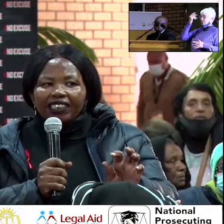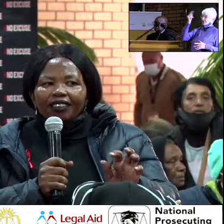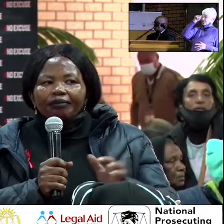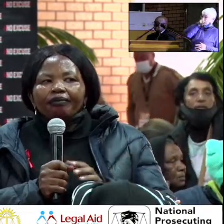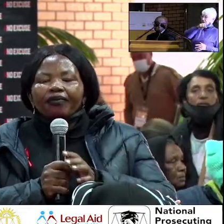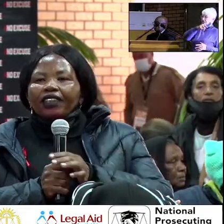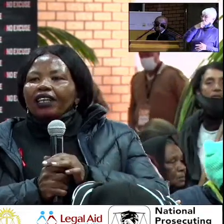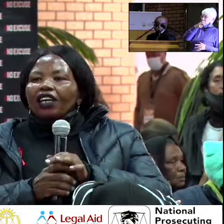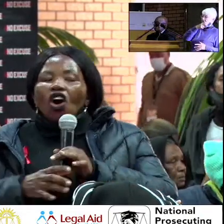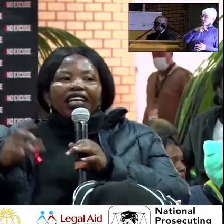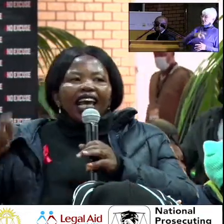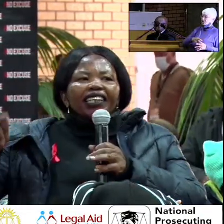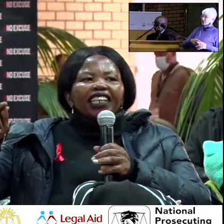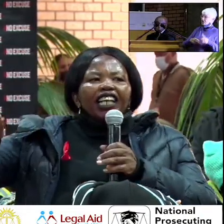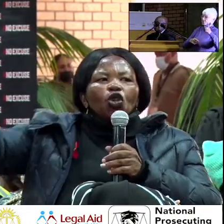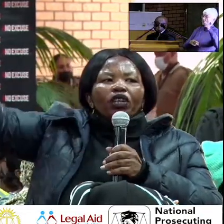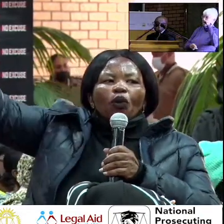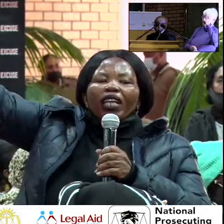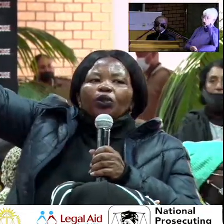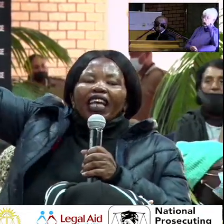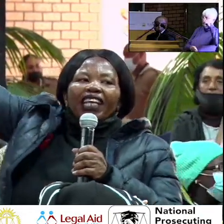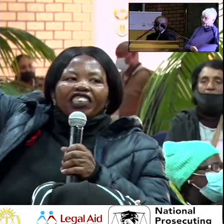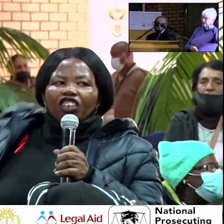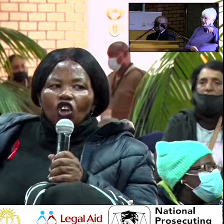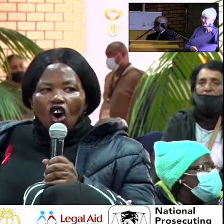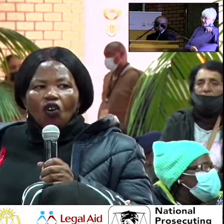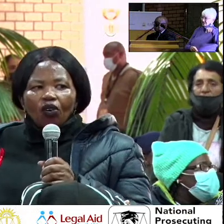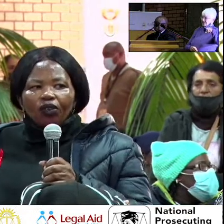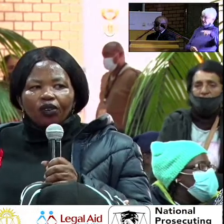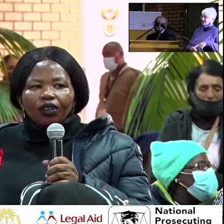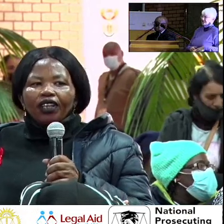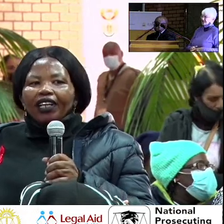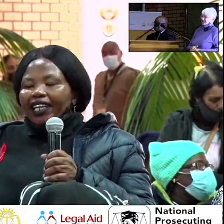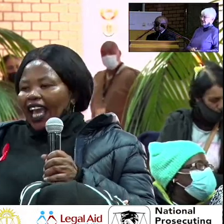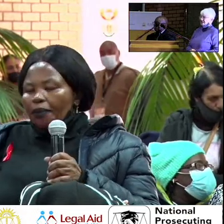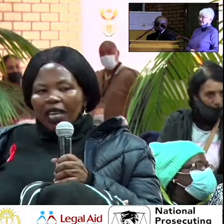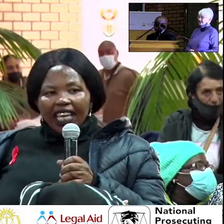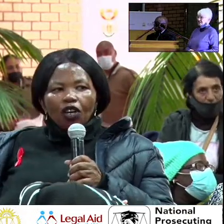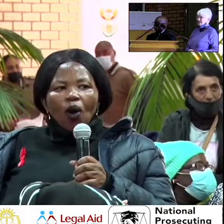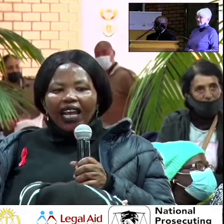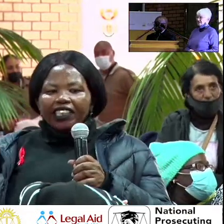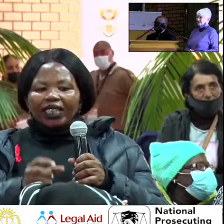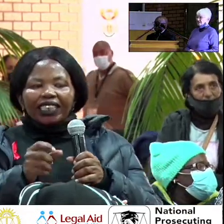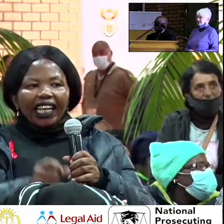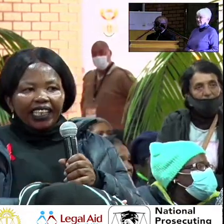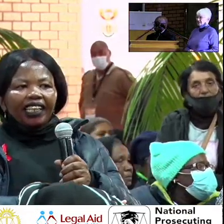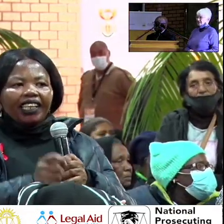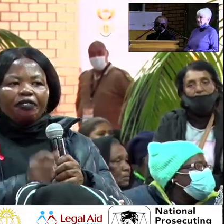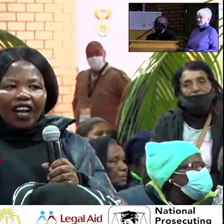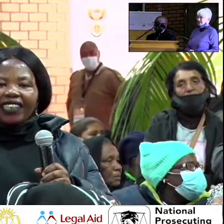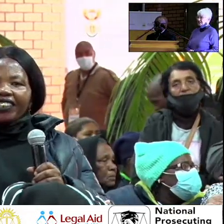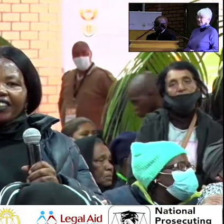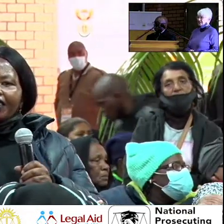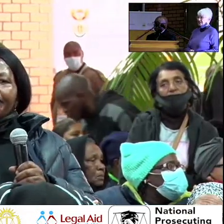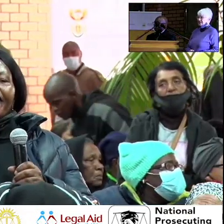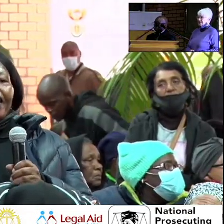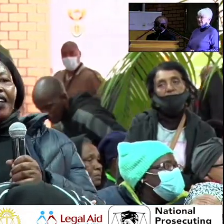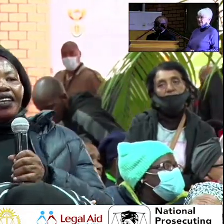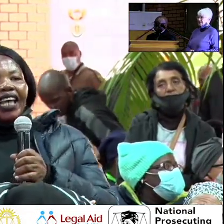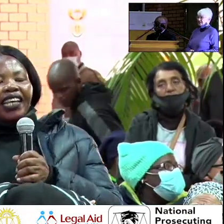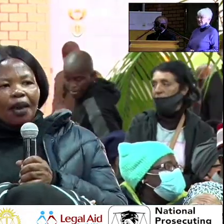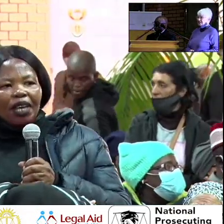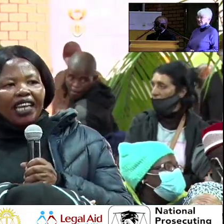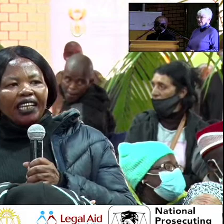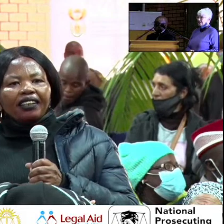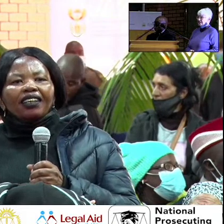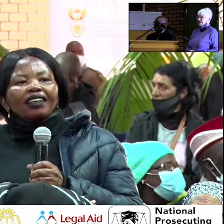front. Already the 2, they went to the kitchen door. Came in while he was standing in front.